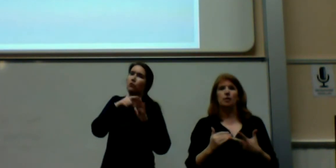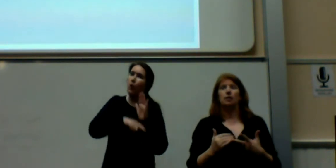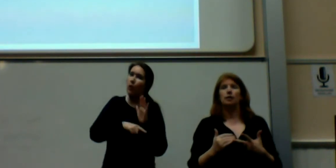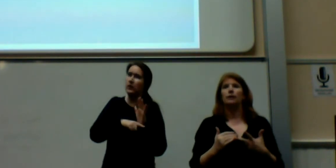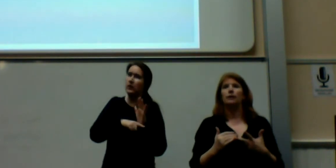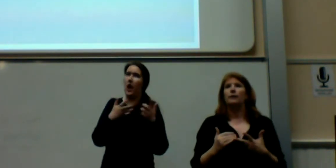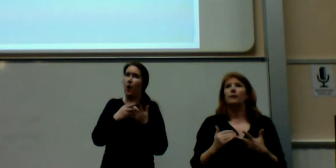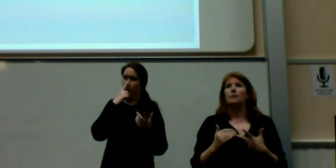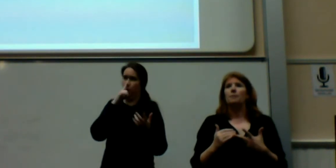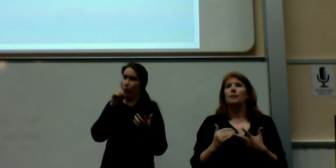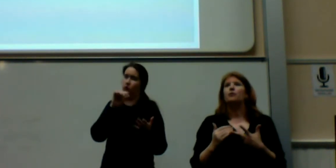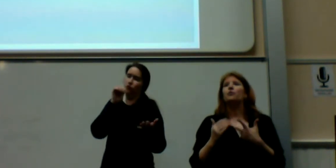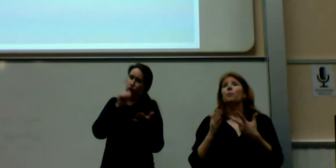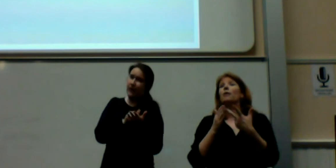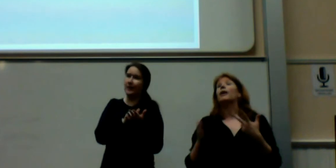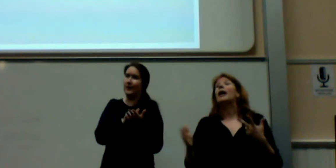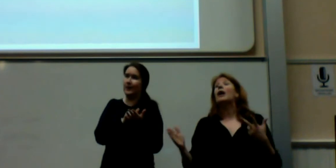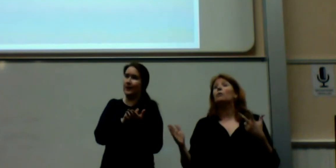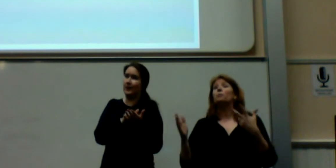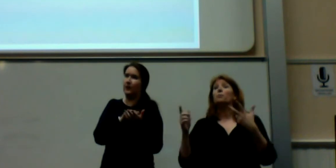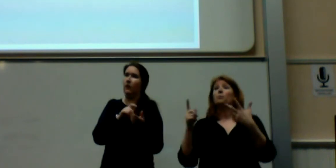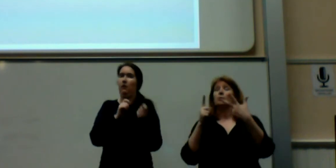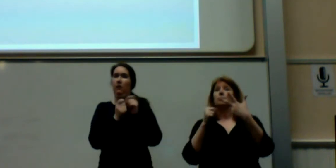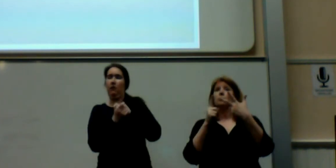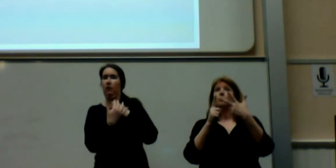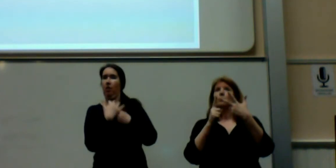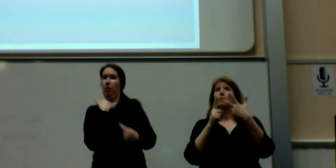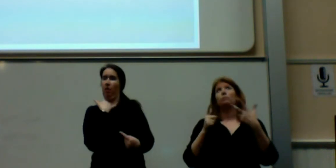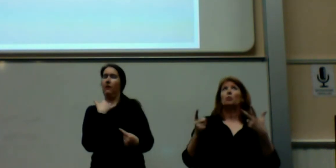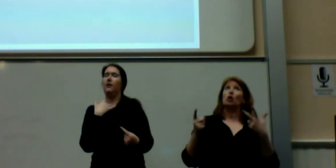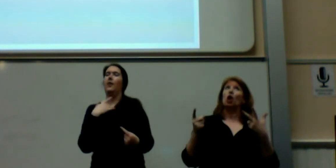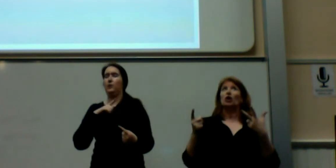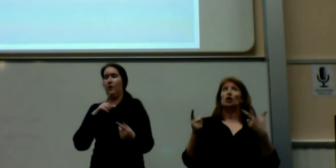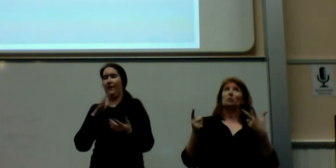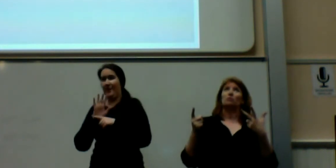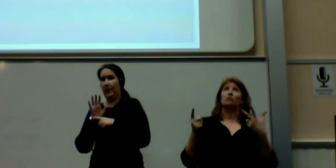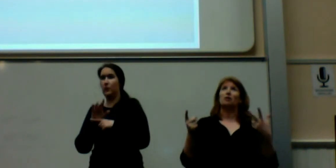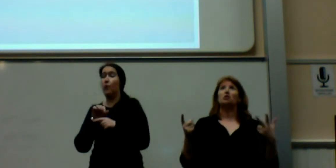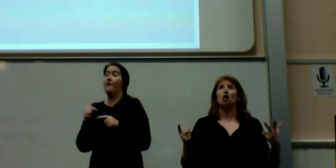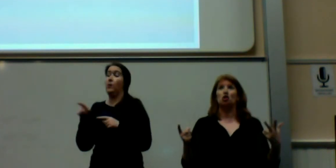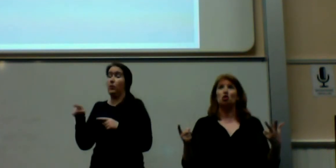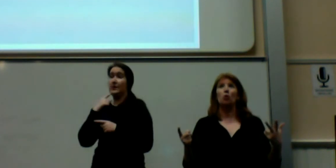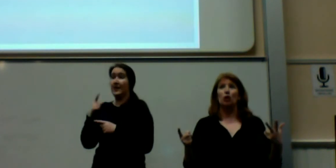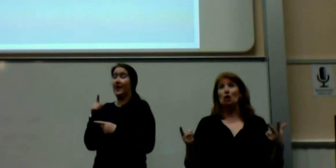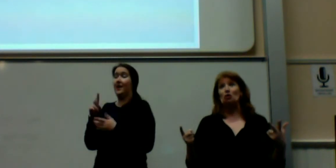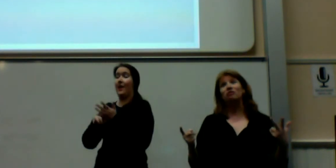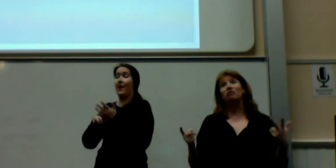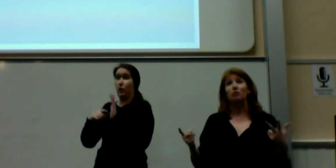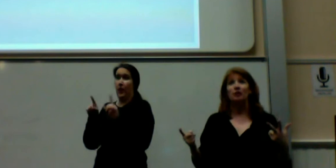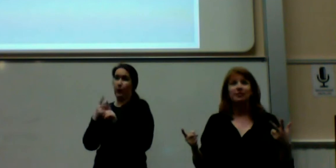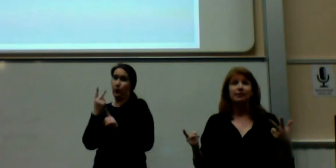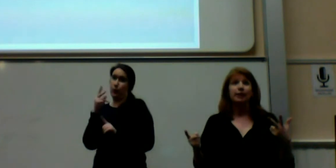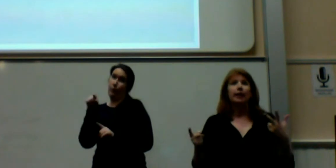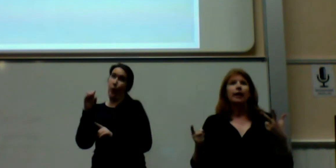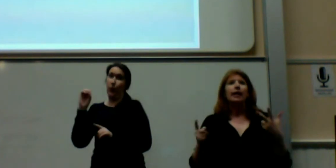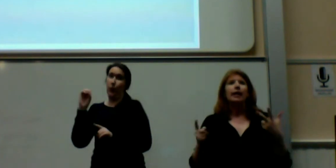right? And from there on out, we would call him Valjean 2.0, if you